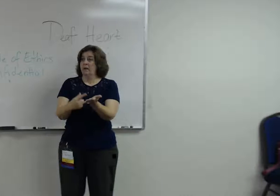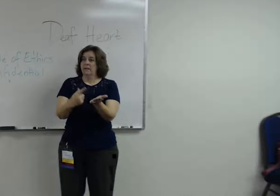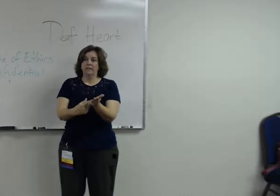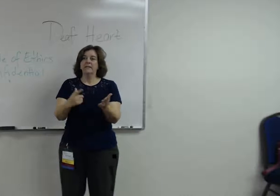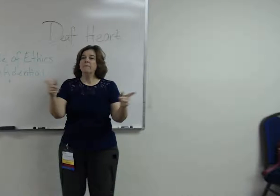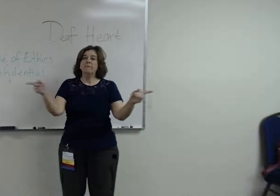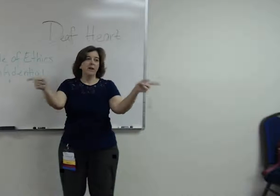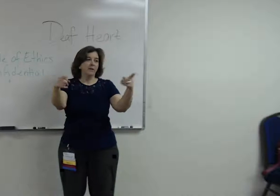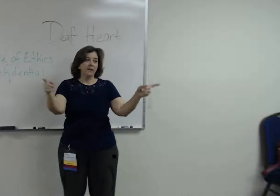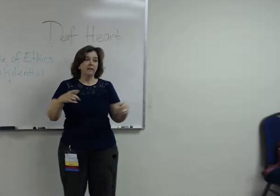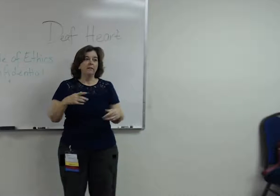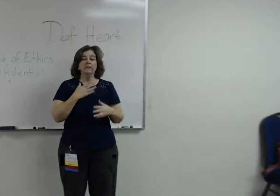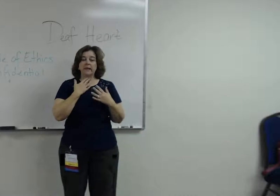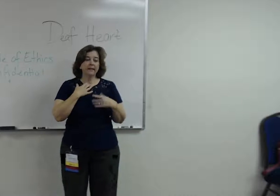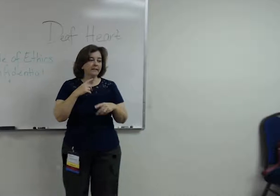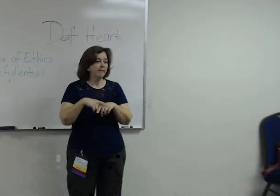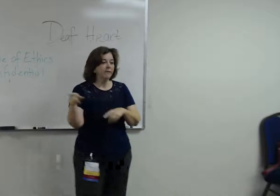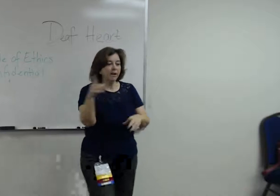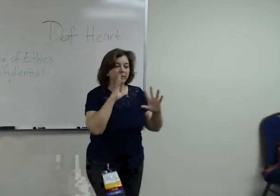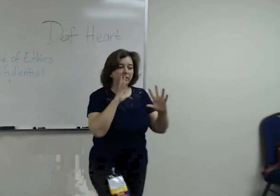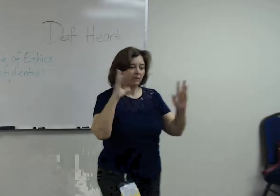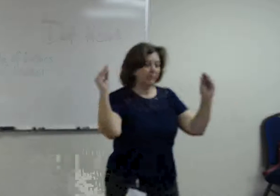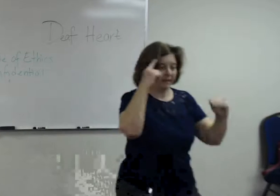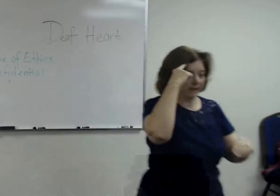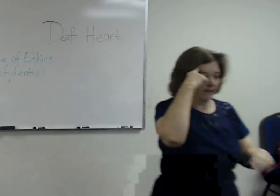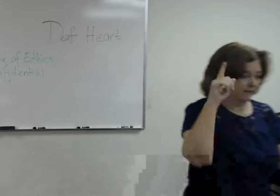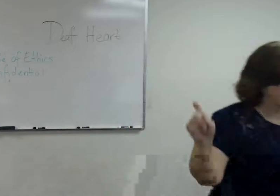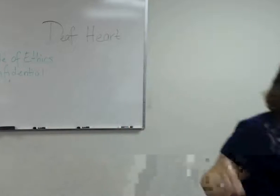It's time for y'all to talk, okay? Time for y'all to talk. What do you think?